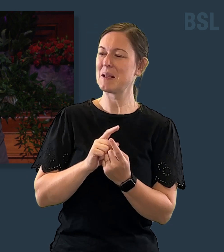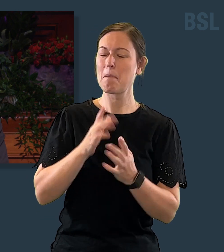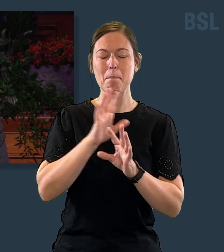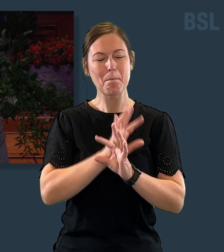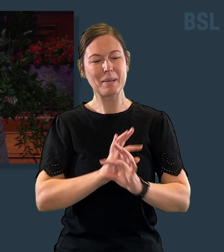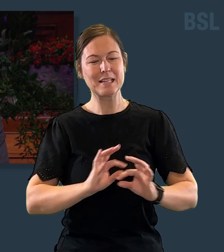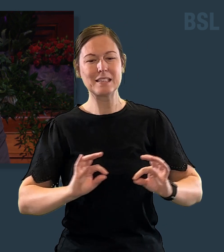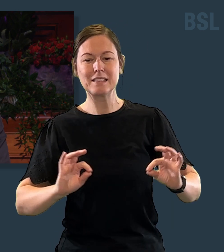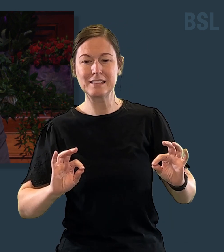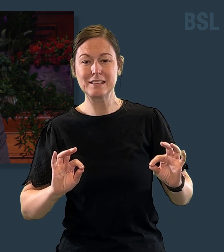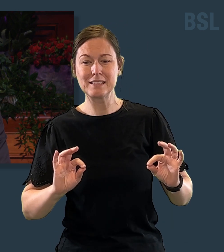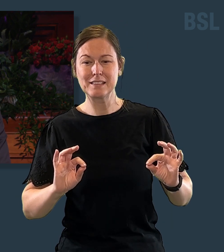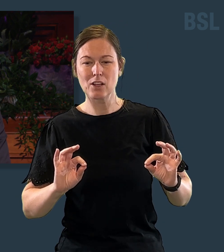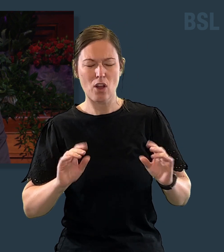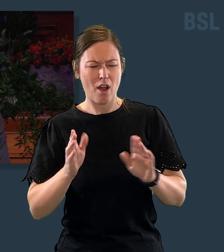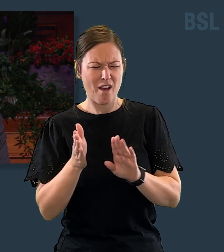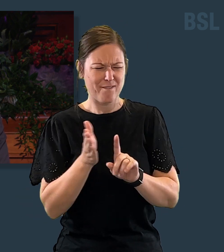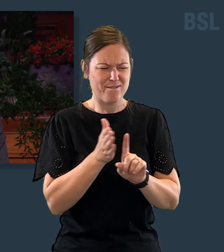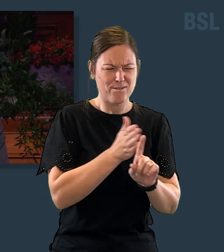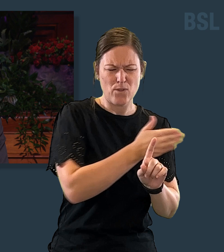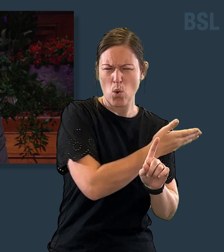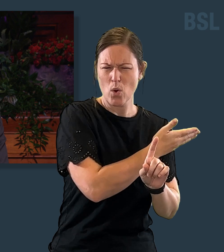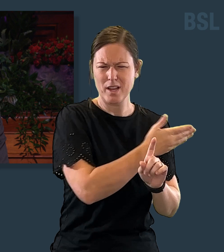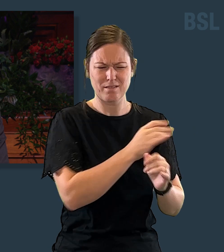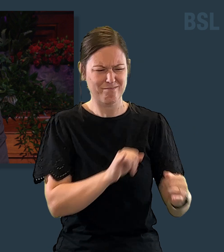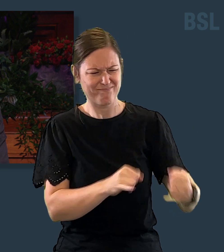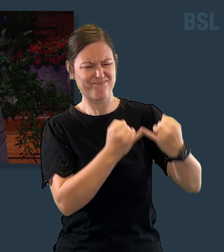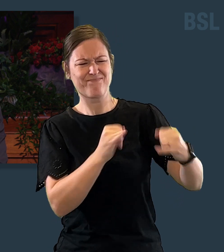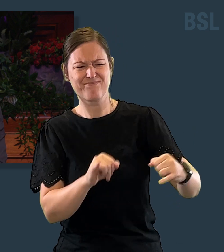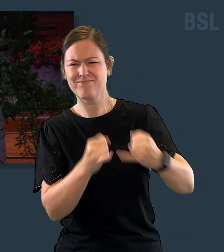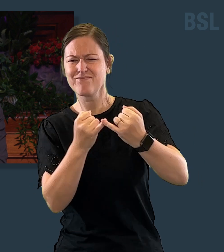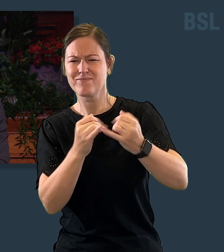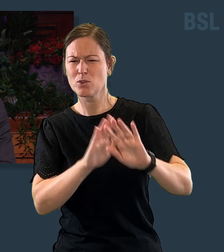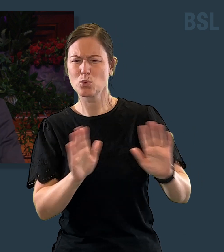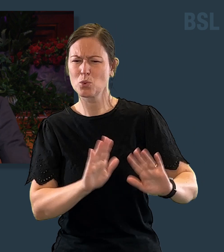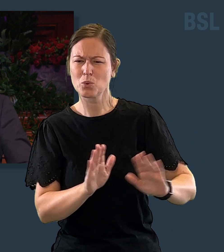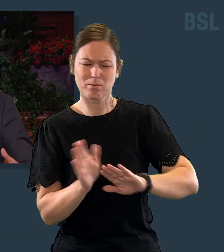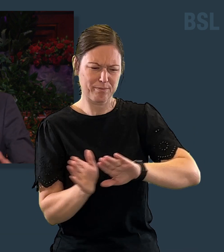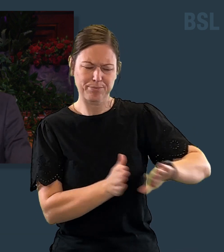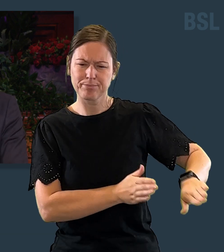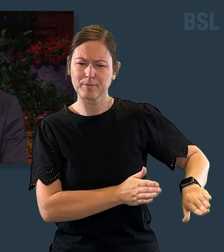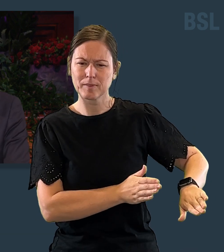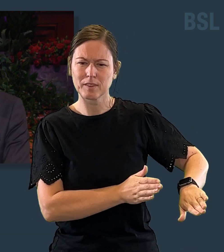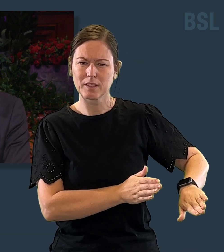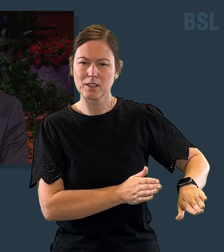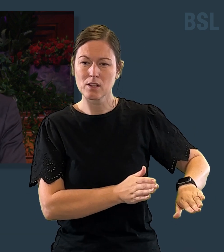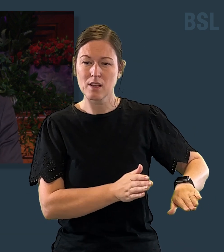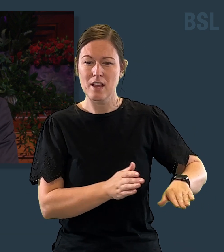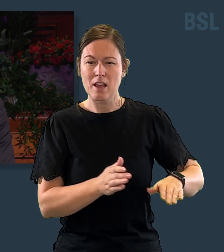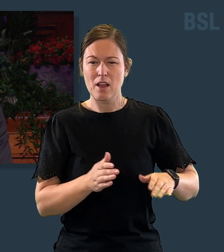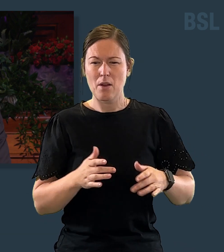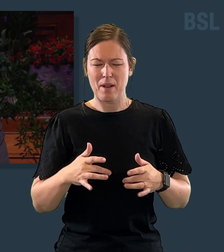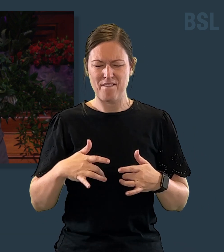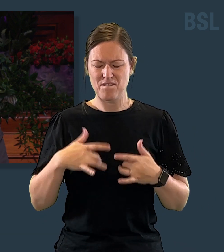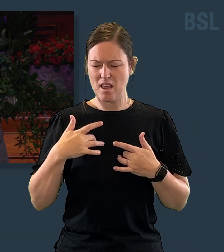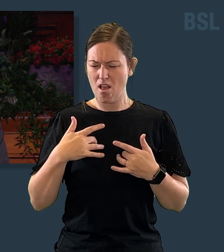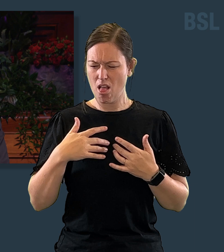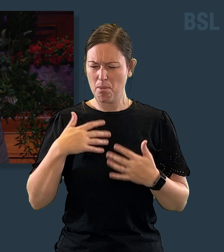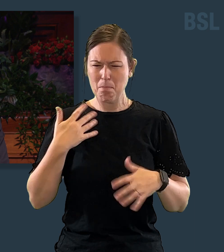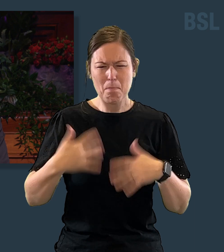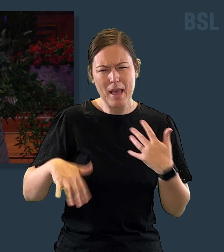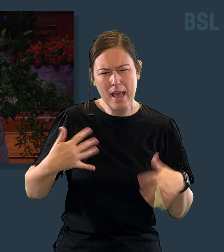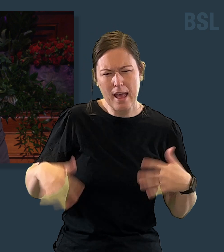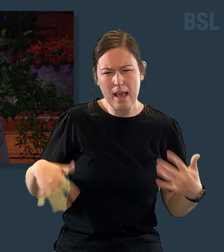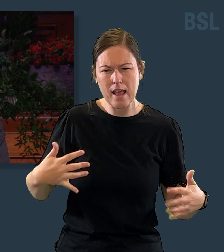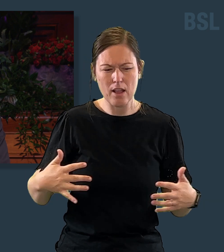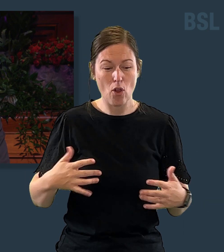to avoid conflict, to let God prevail in my life. When our pain or the pain